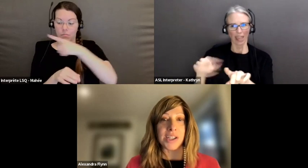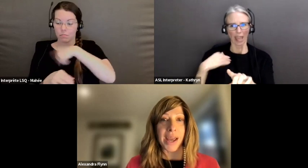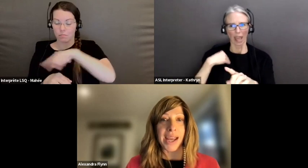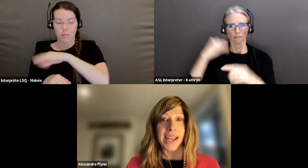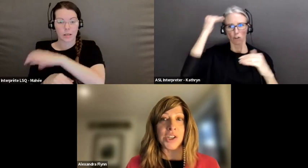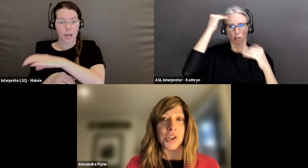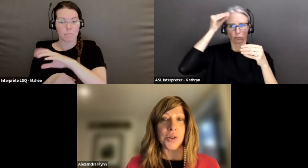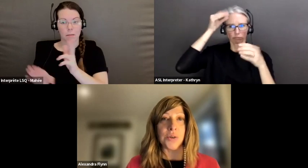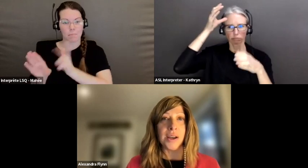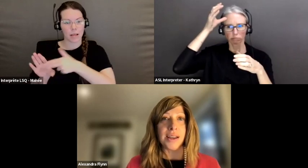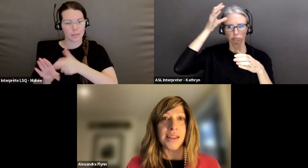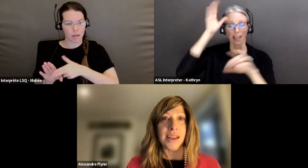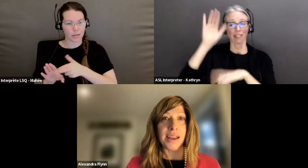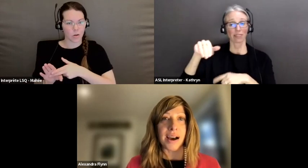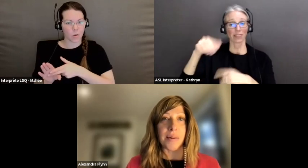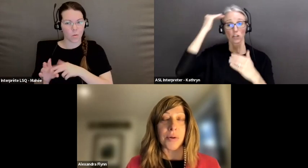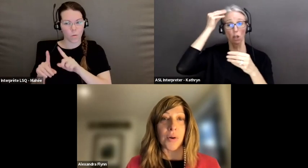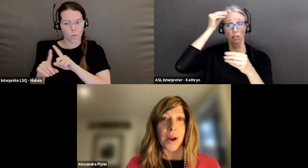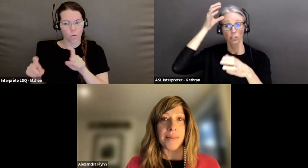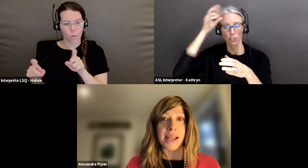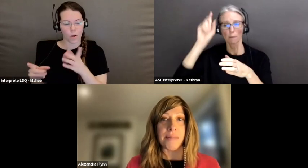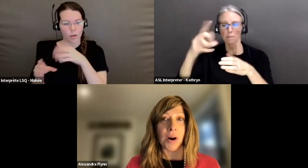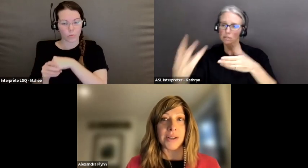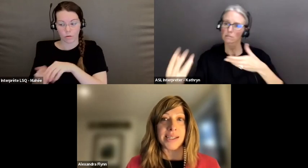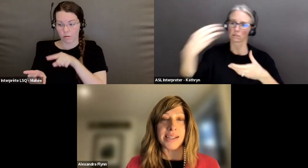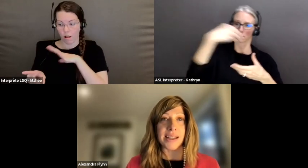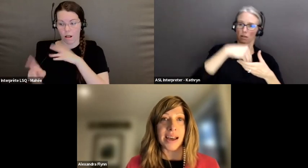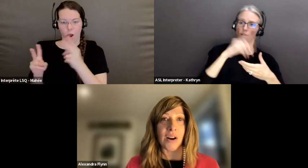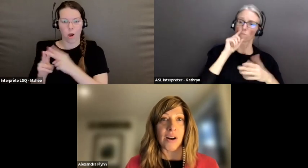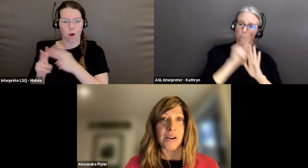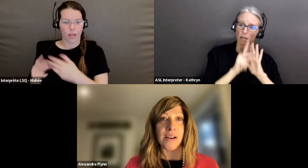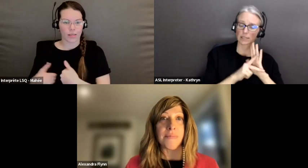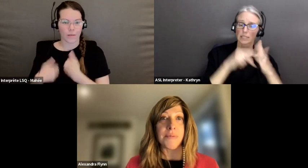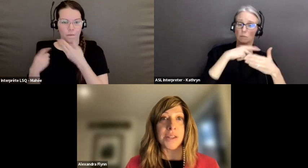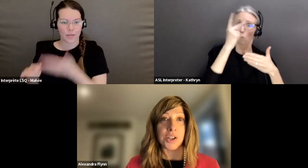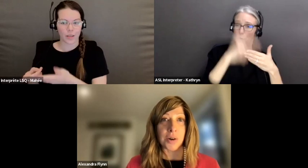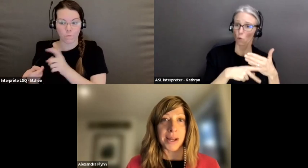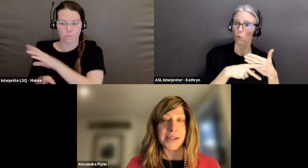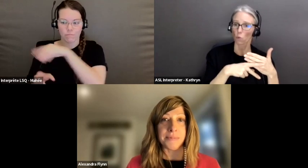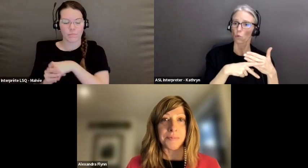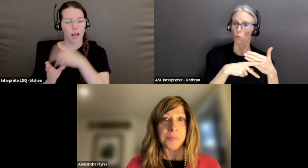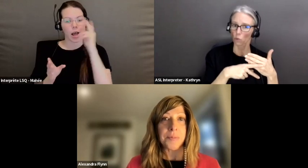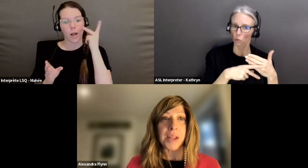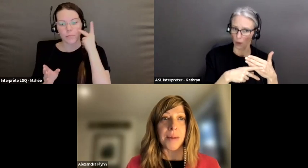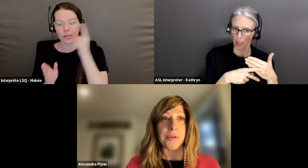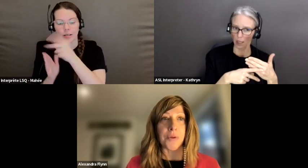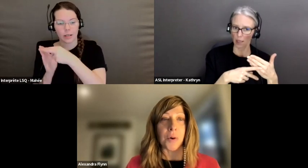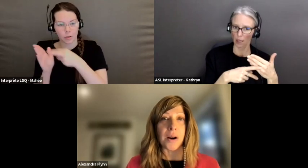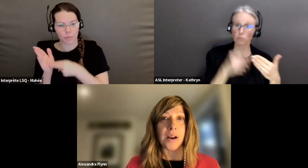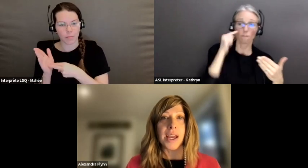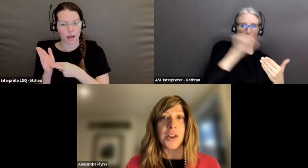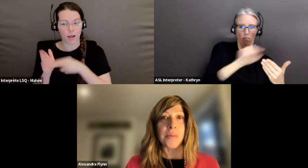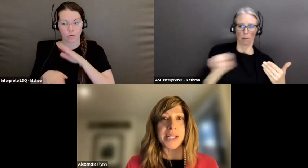find its way into the programs and policies that are determined. Number